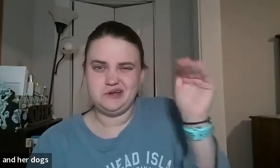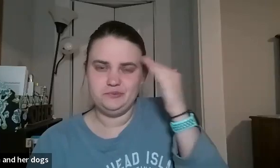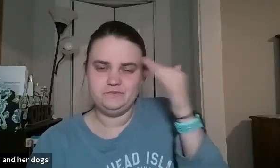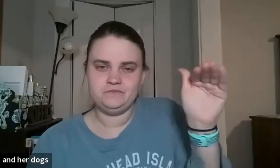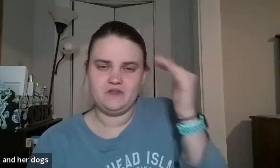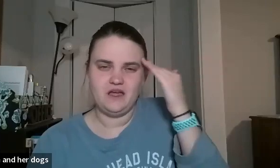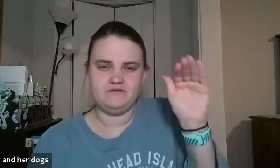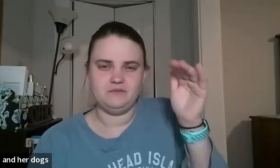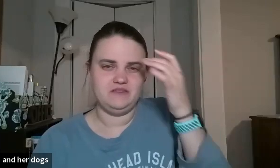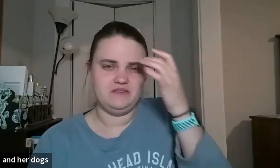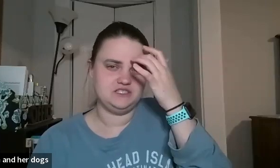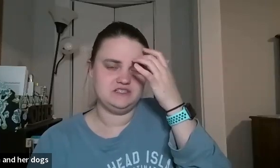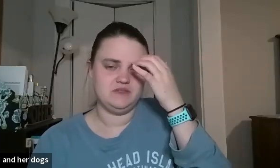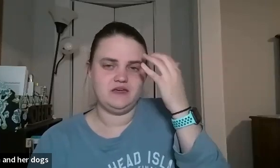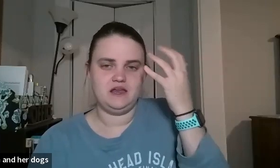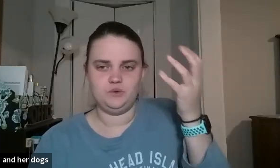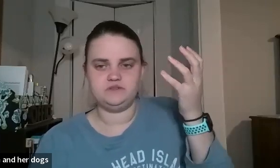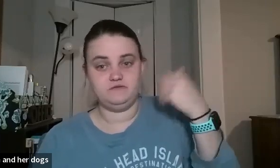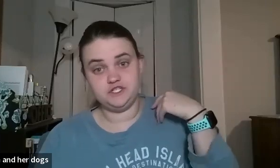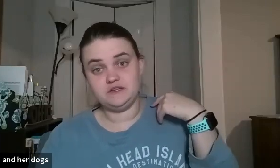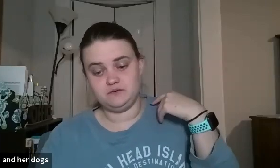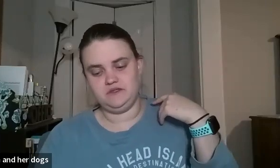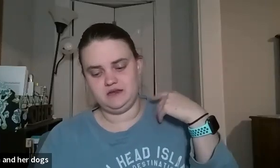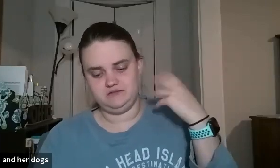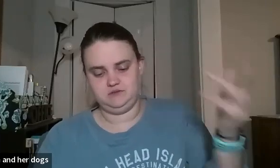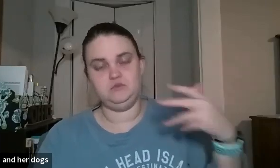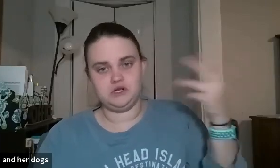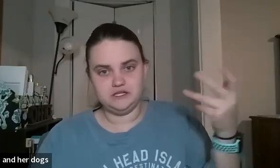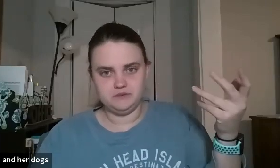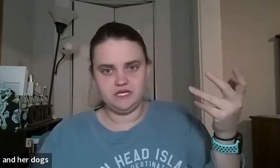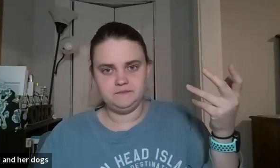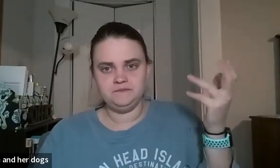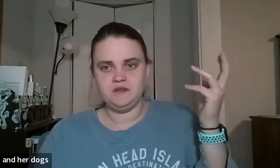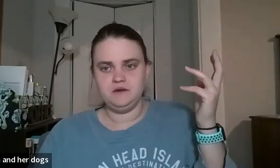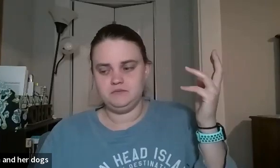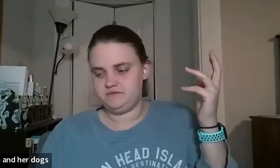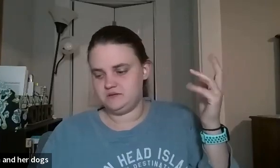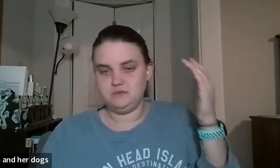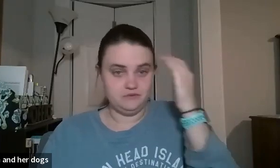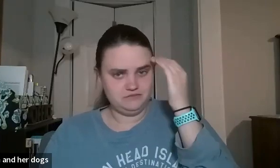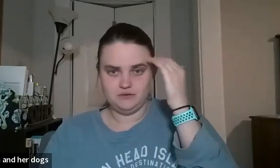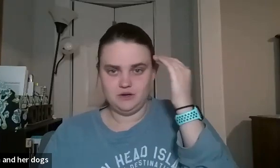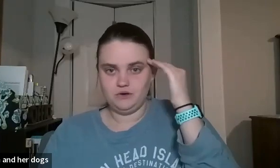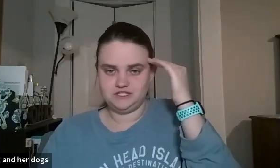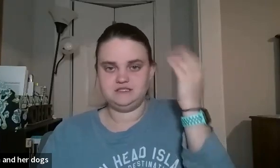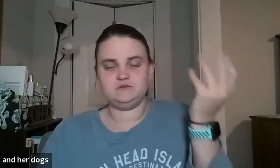know. For me, that's just something that helps visually. For me, that's more clear to me. But for some people, don't know works just as